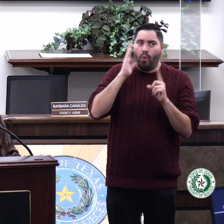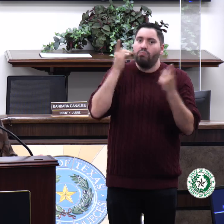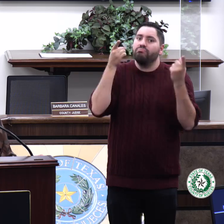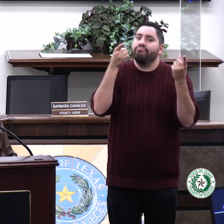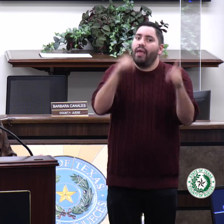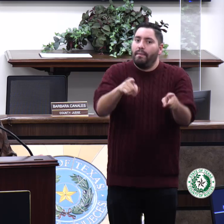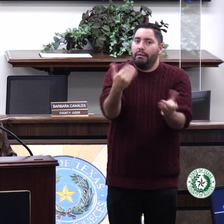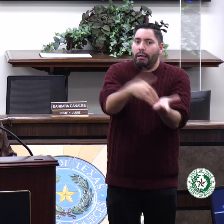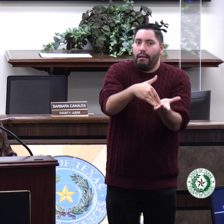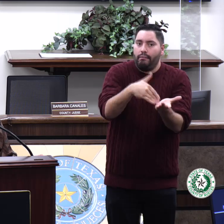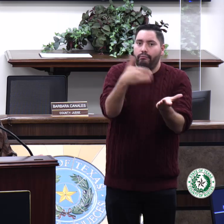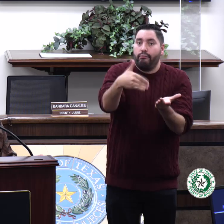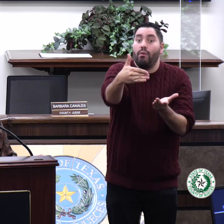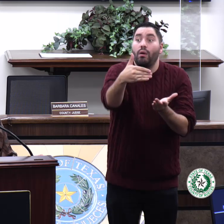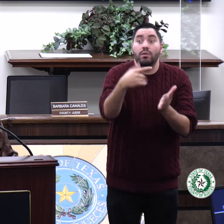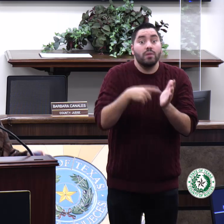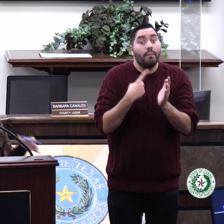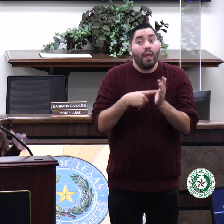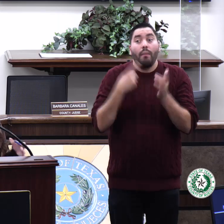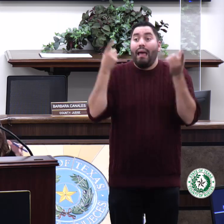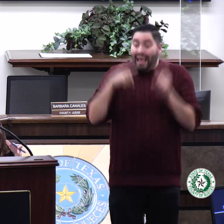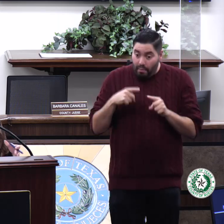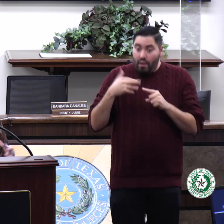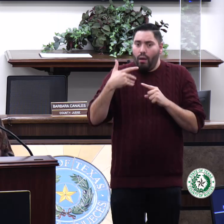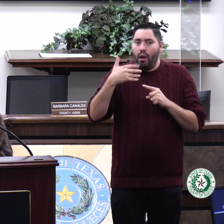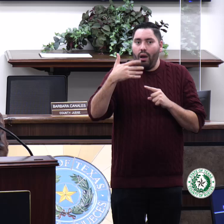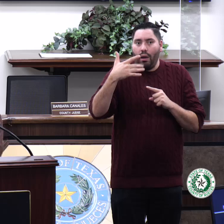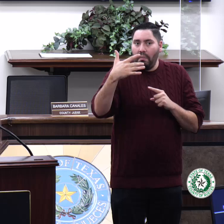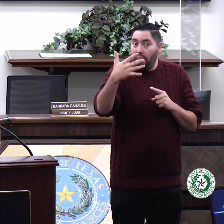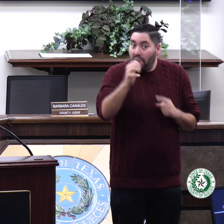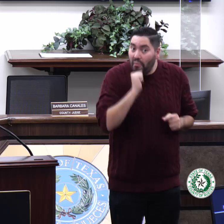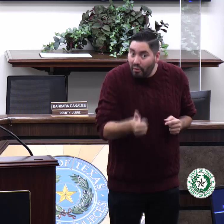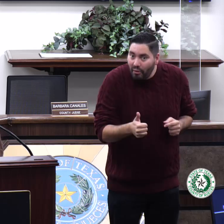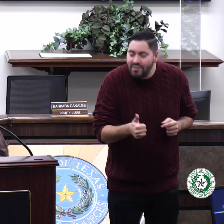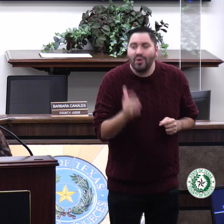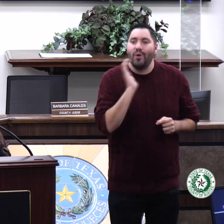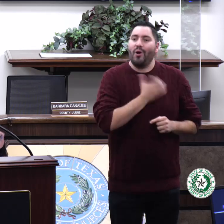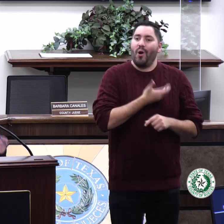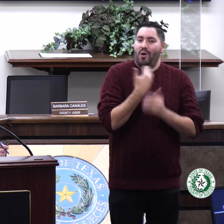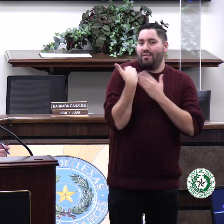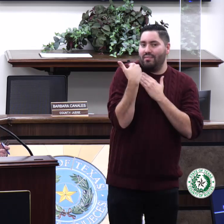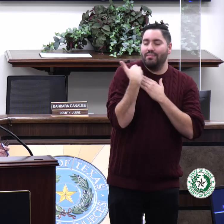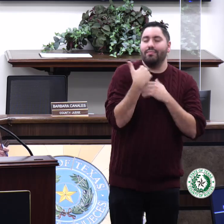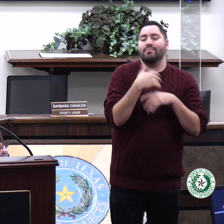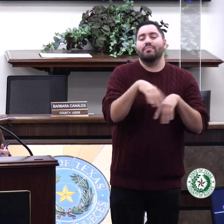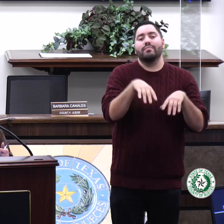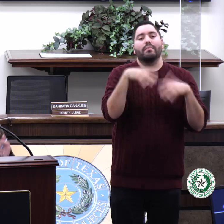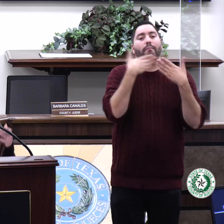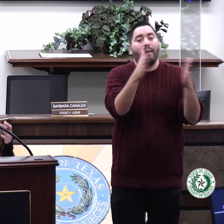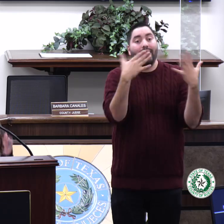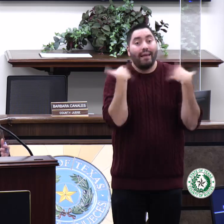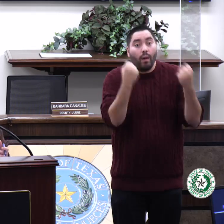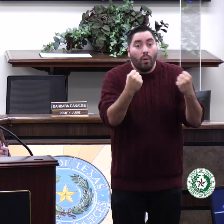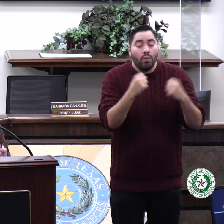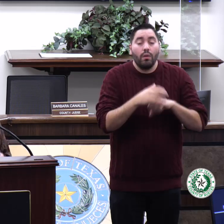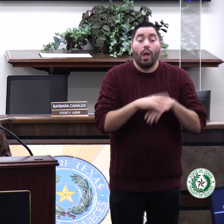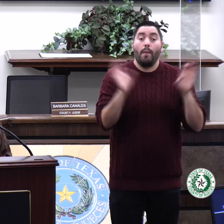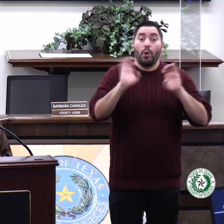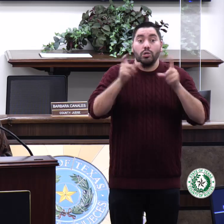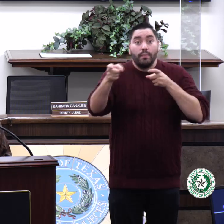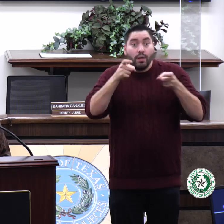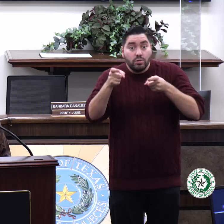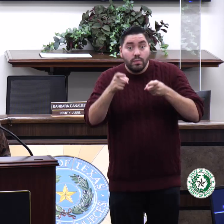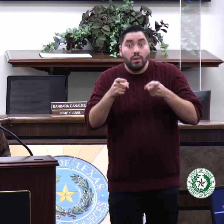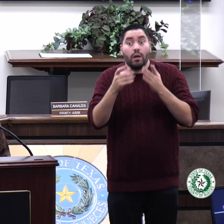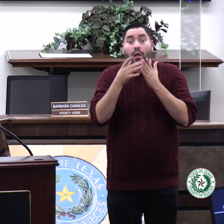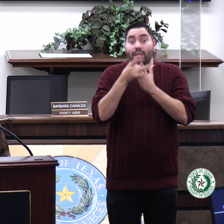and sometimes it doesn't. And our job in public health and in emergency management and in leadership is